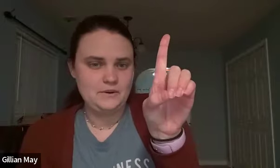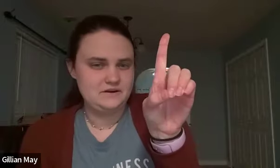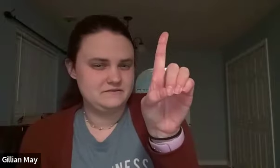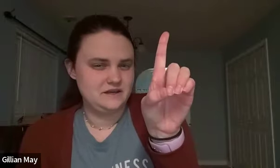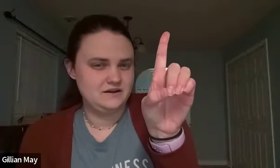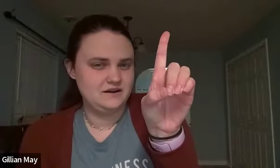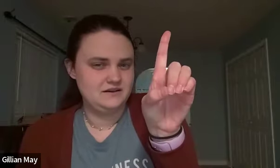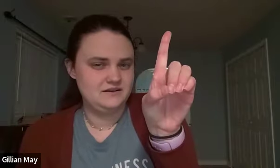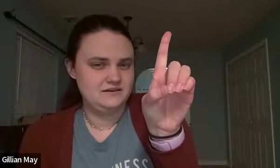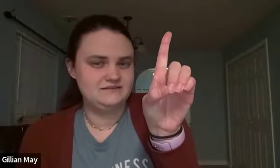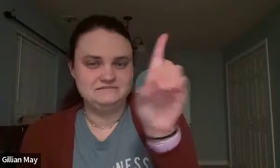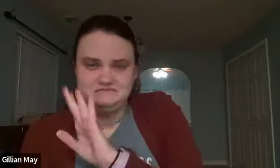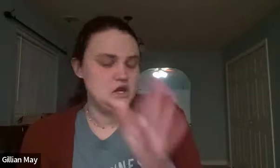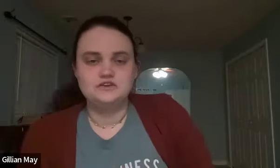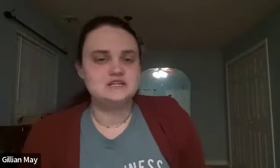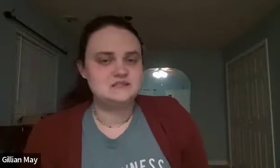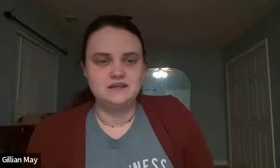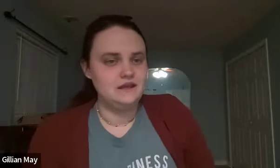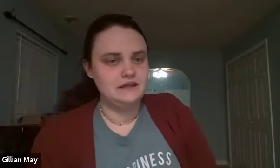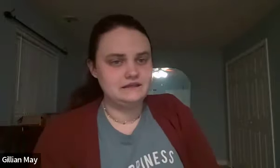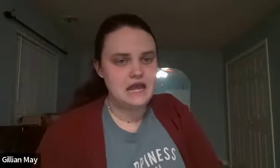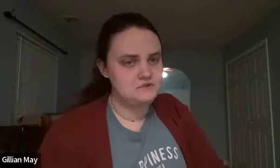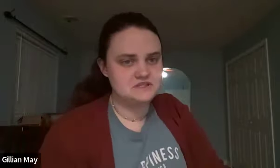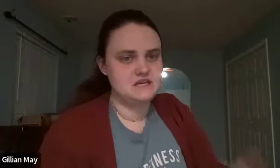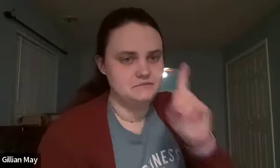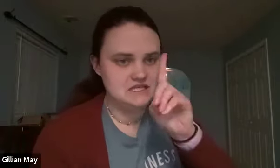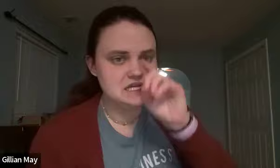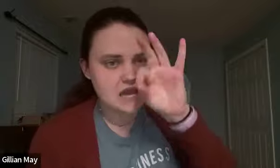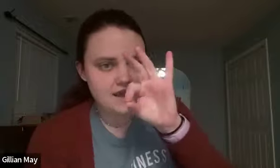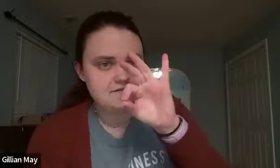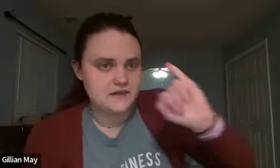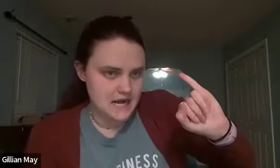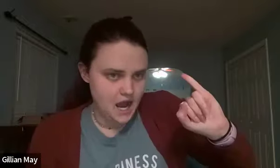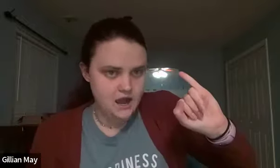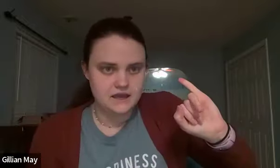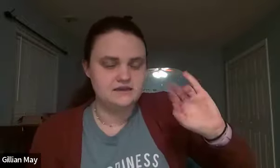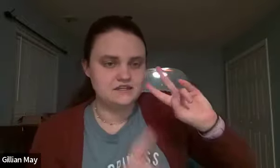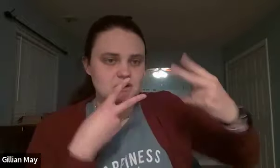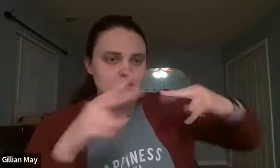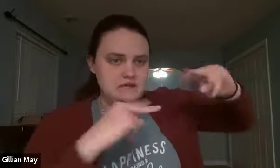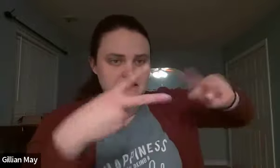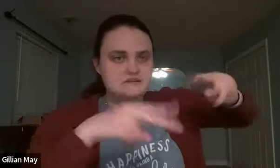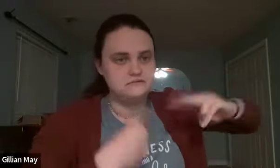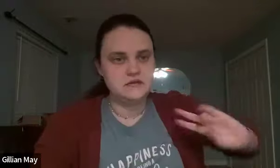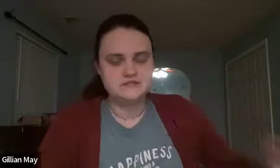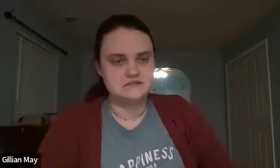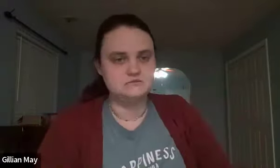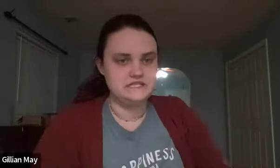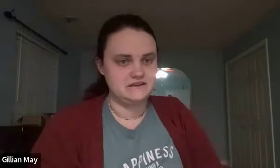Pointer finger. Trust me, it happens all the time. D, F, and I get so easily flipped. It's